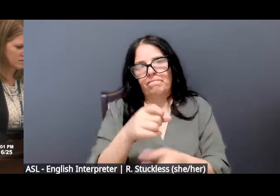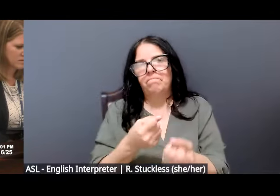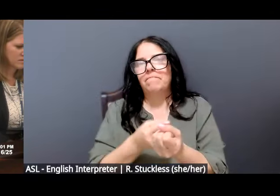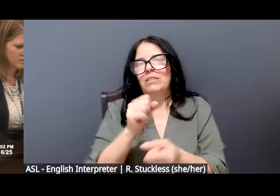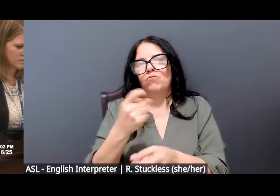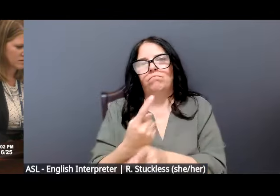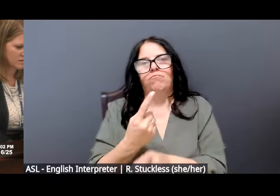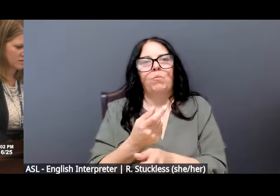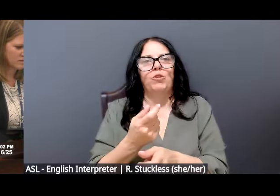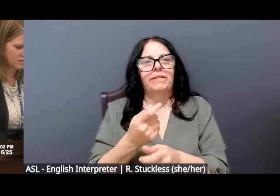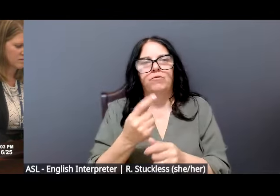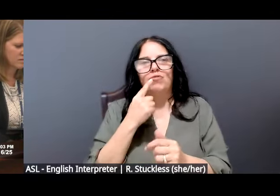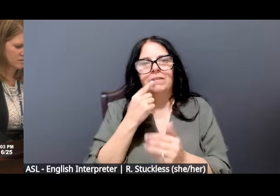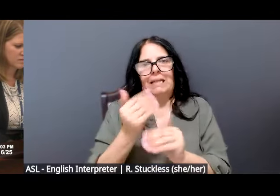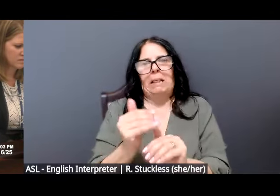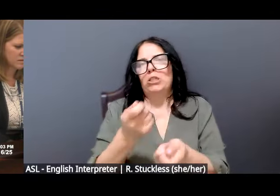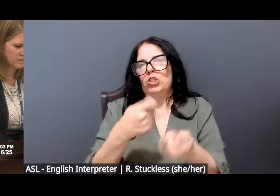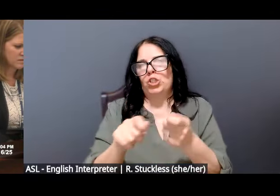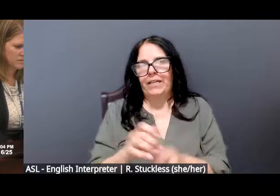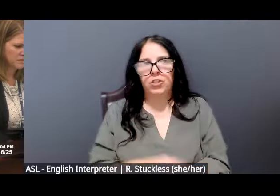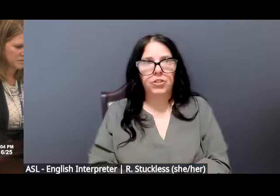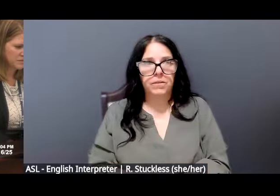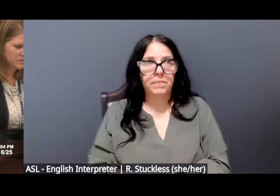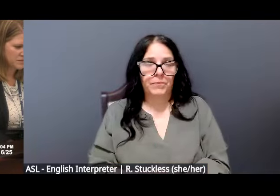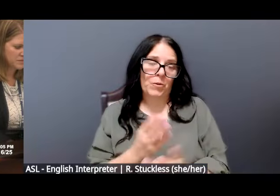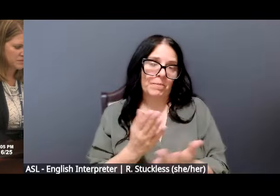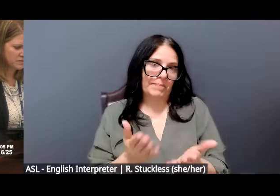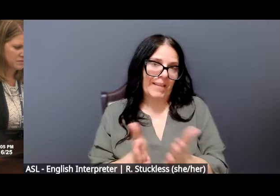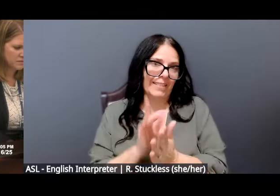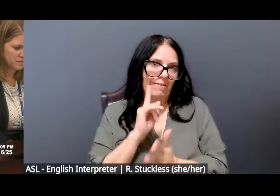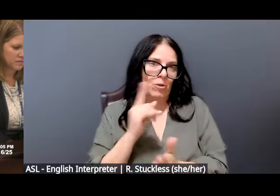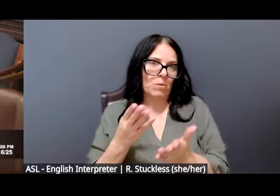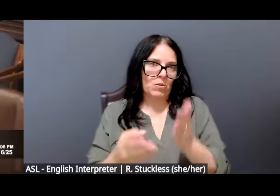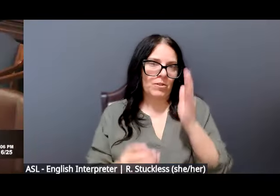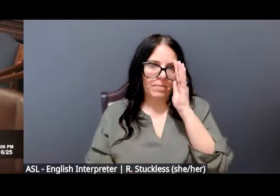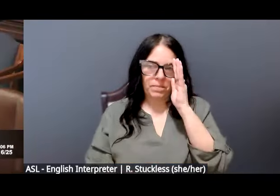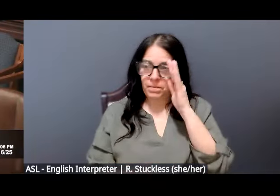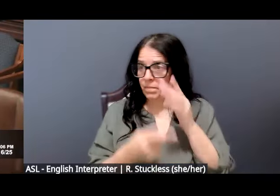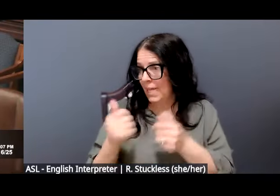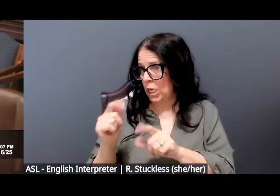happy to take any questions. Anybody questions?